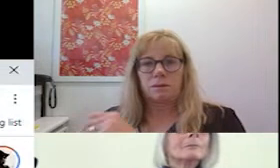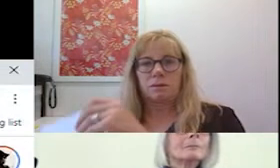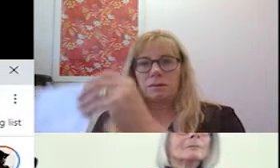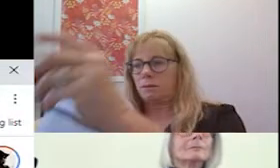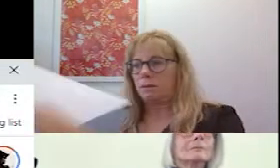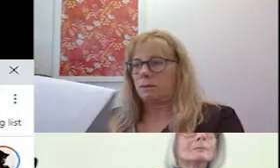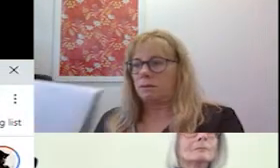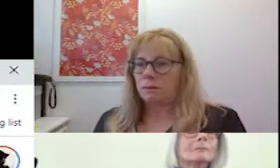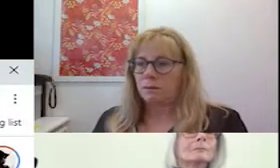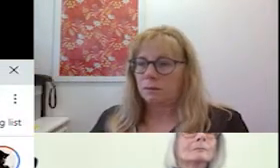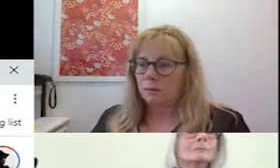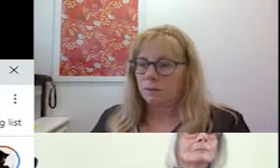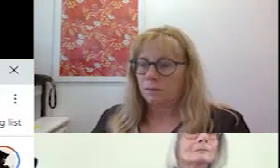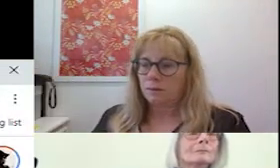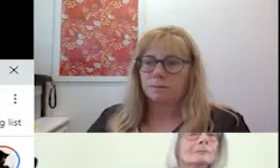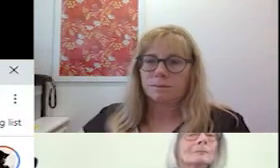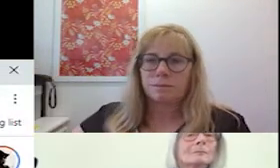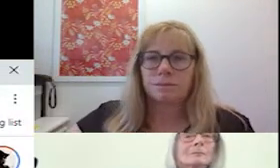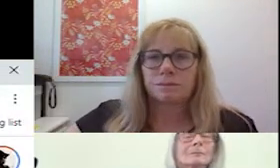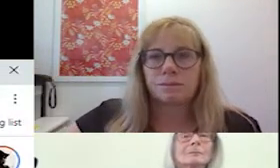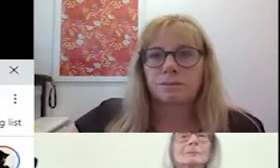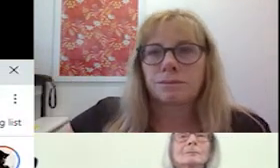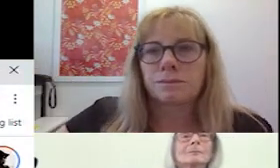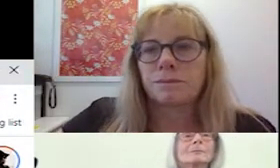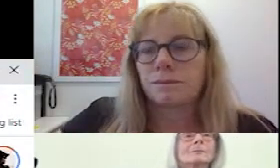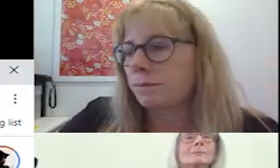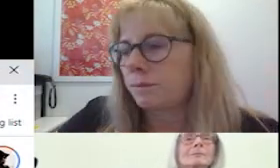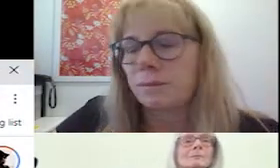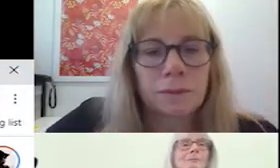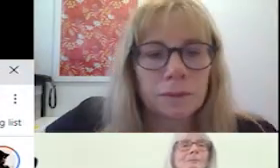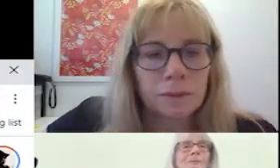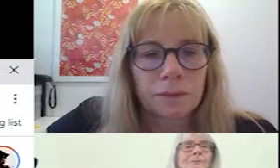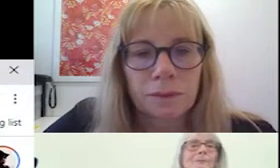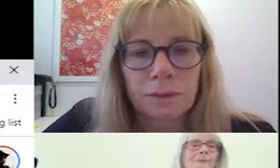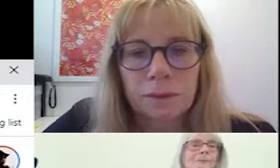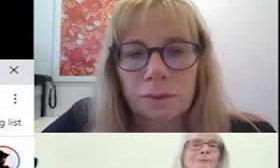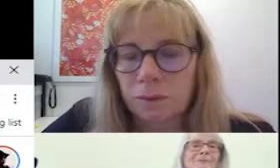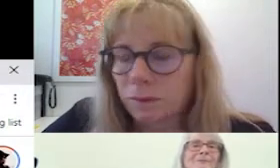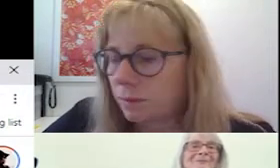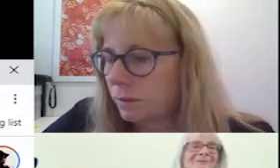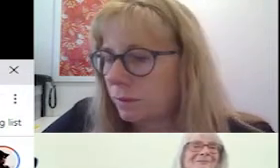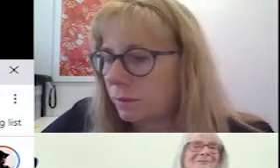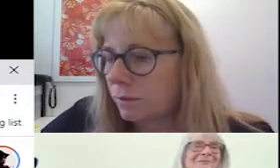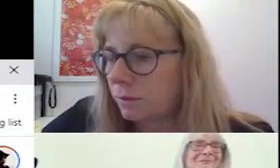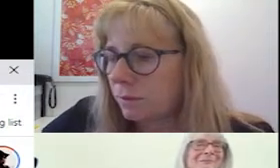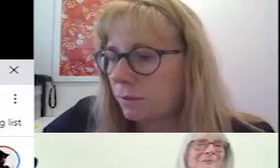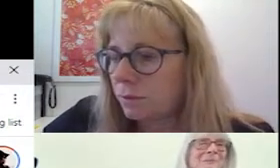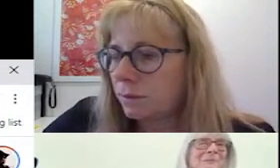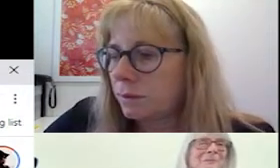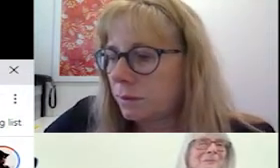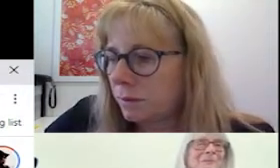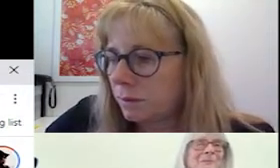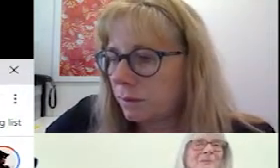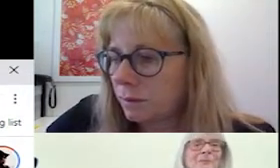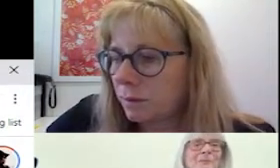Okay. We're going to go into breakout rooms. Chloe, I'm hoping you can help me out with that. Yeah.